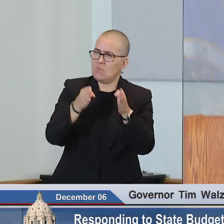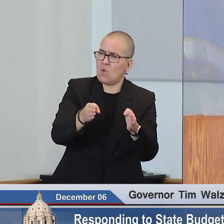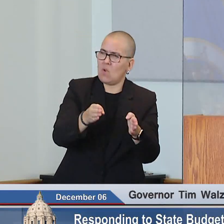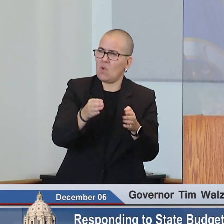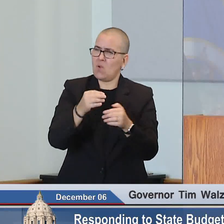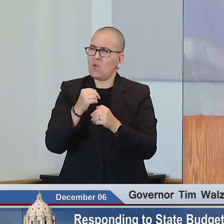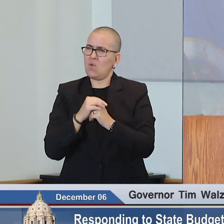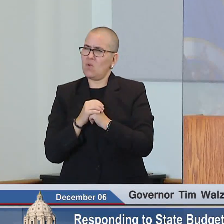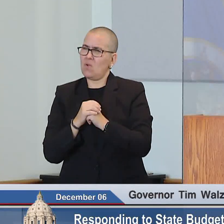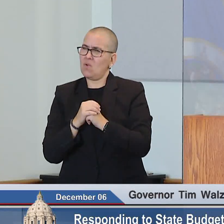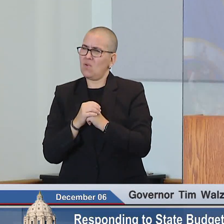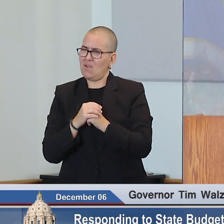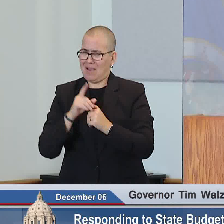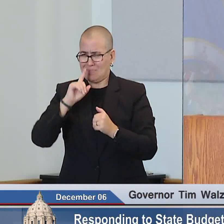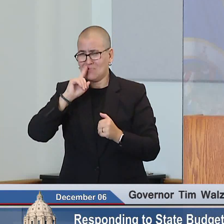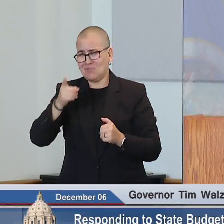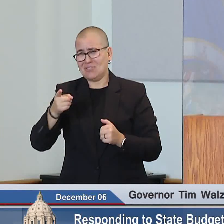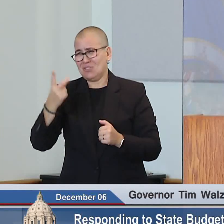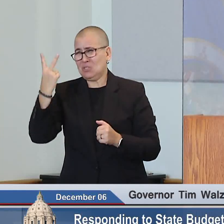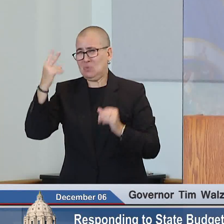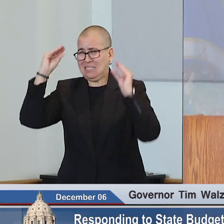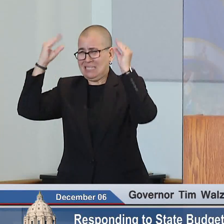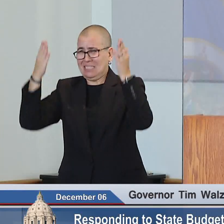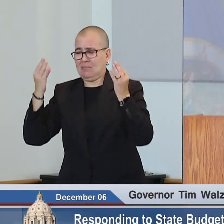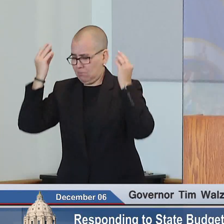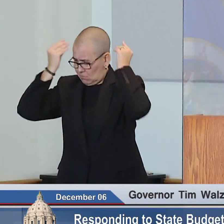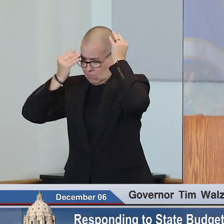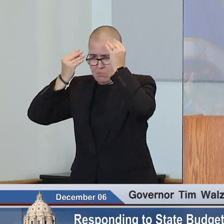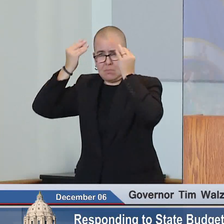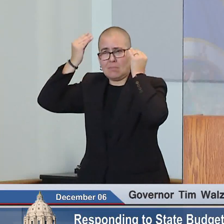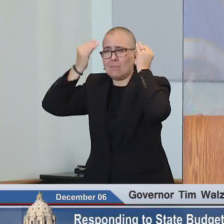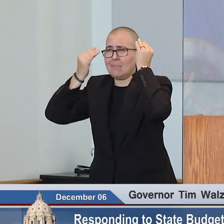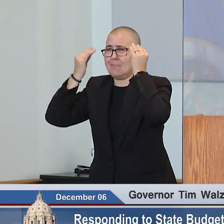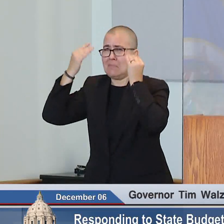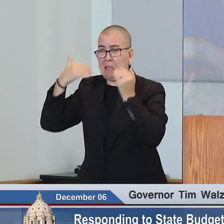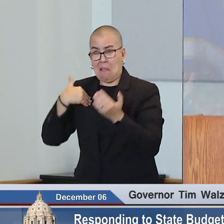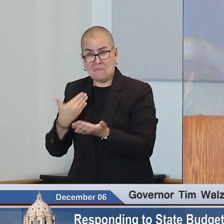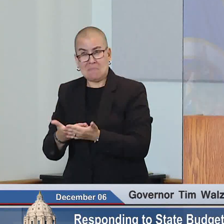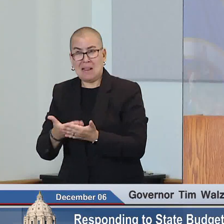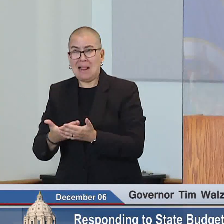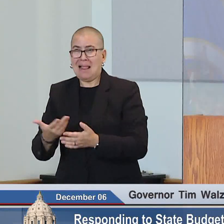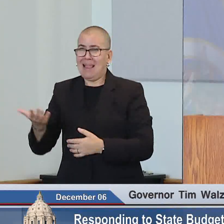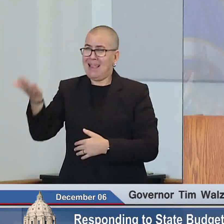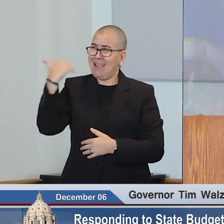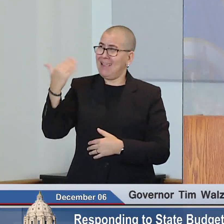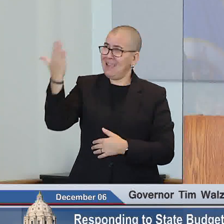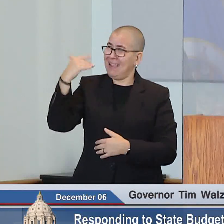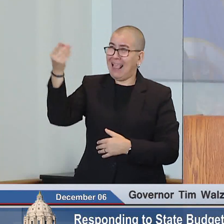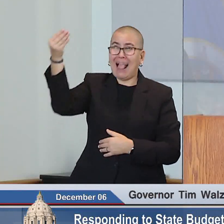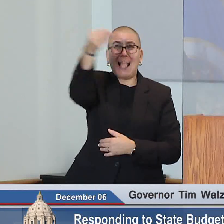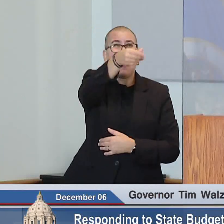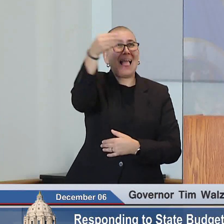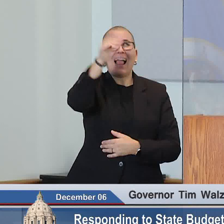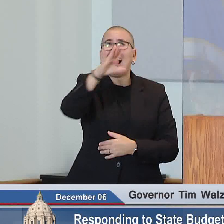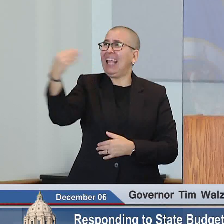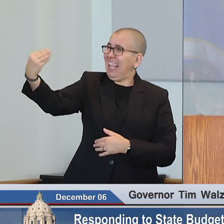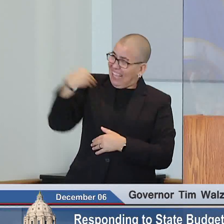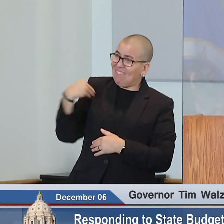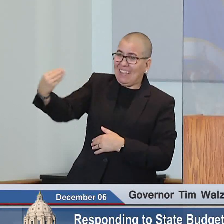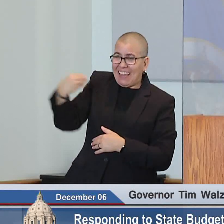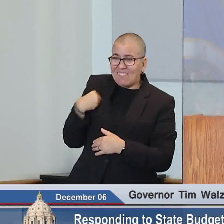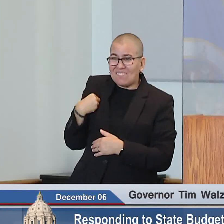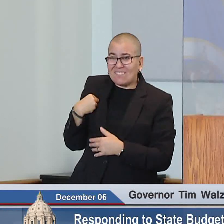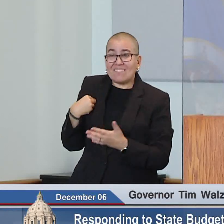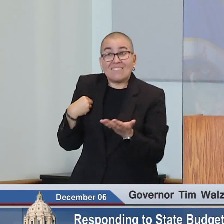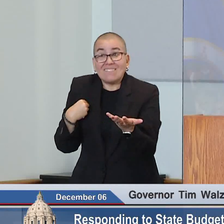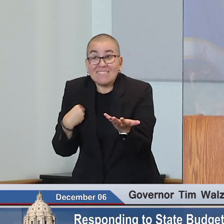teachers sitting out there saying, you've got this budget surplus. Return some of it back to us in some way. Make sure that it's getting back to us. So I'm open to hearing where that's